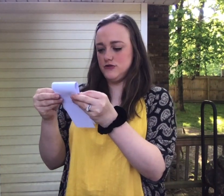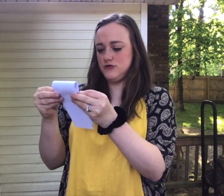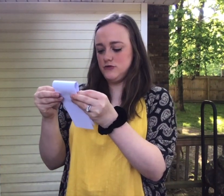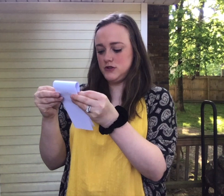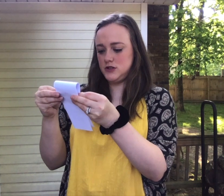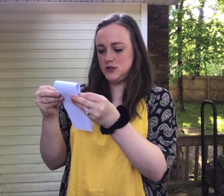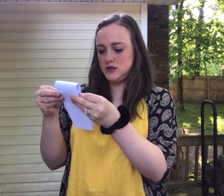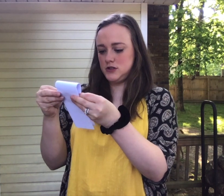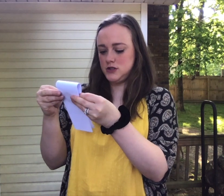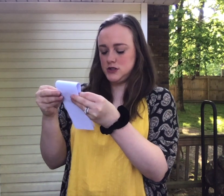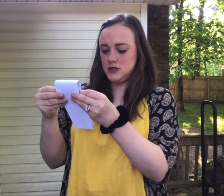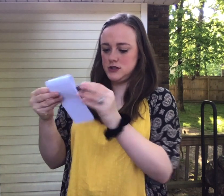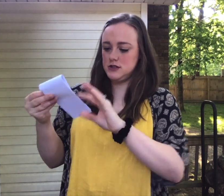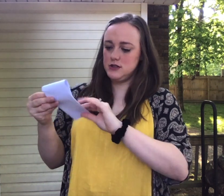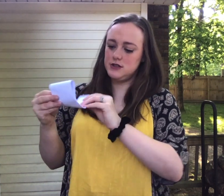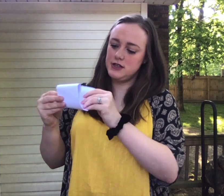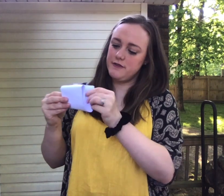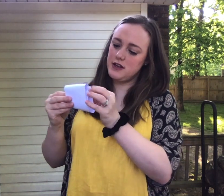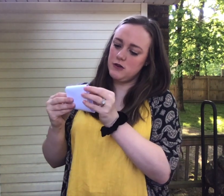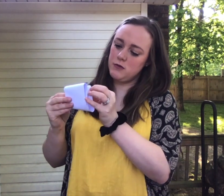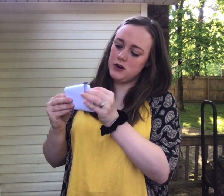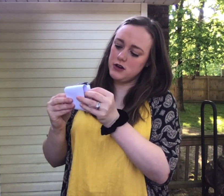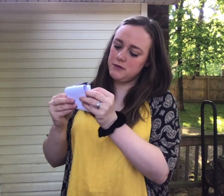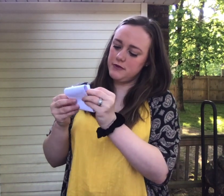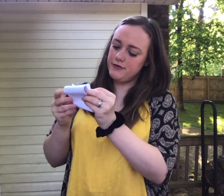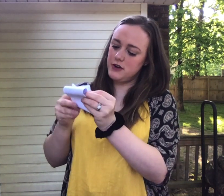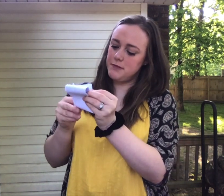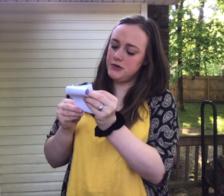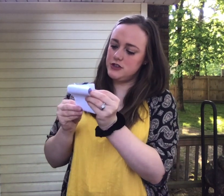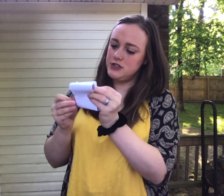to, let's see if that'll work before I push down.